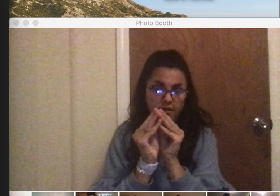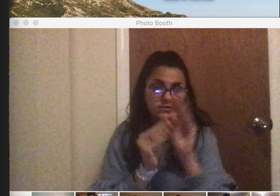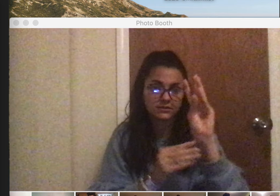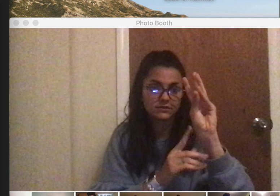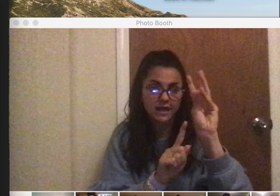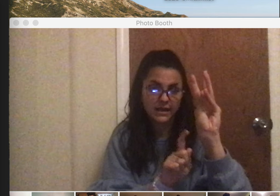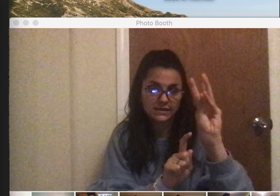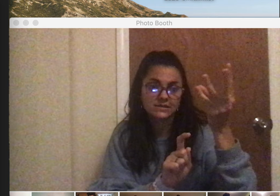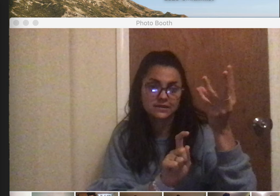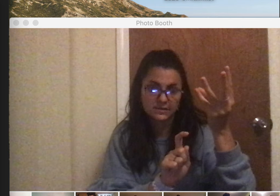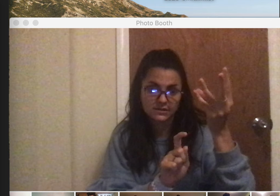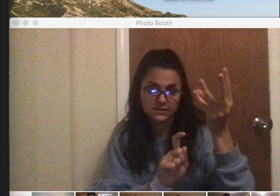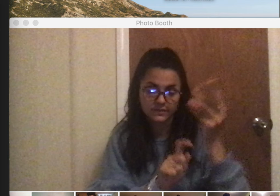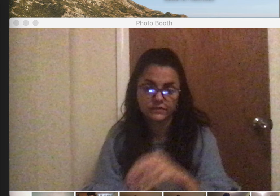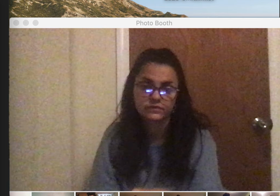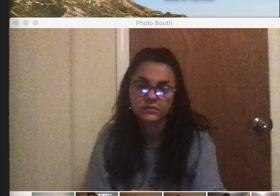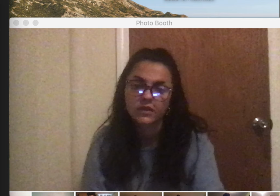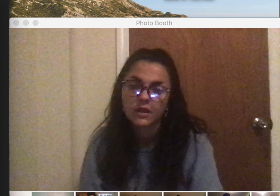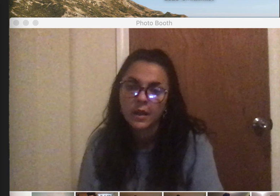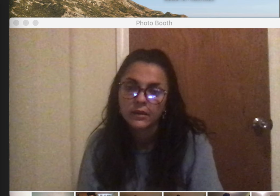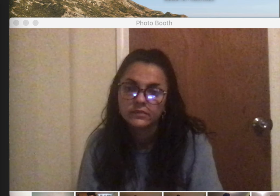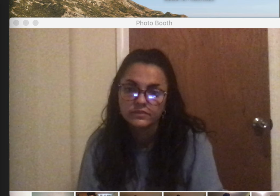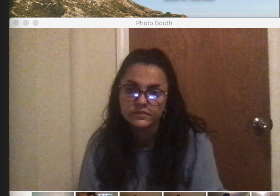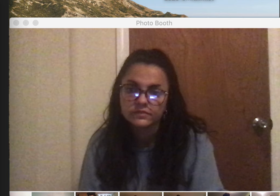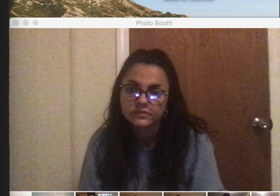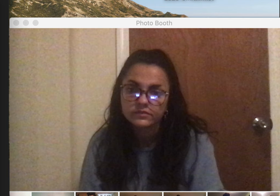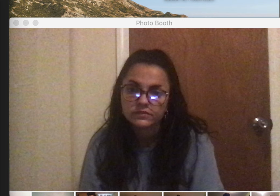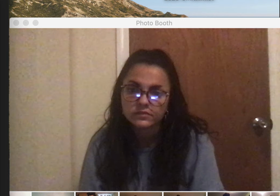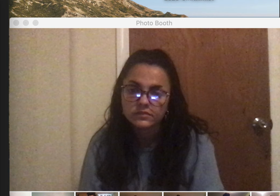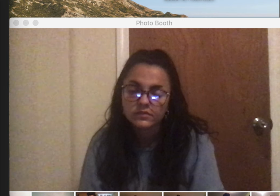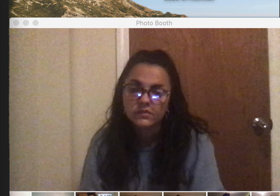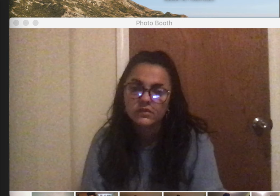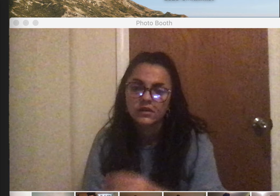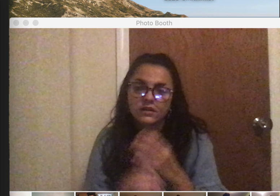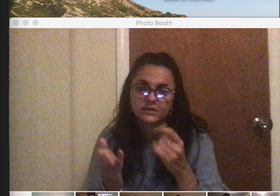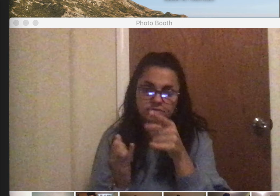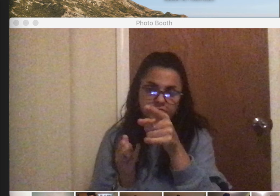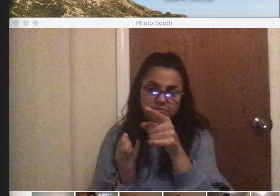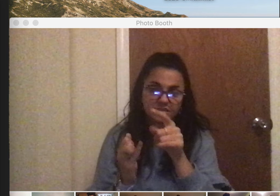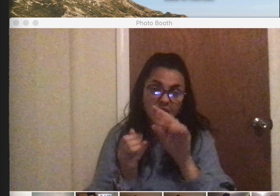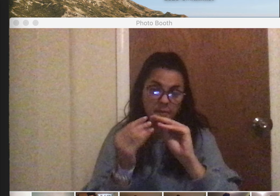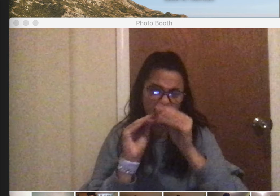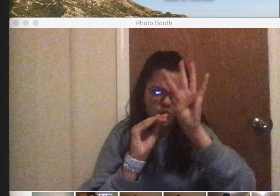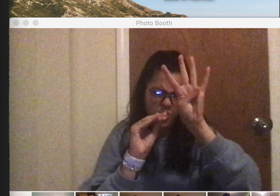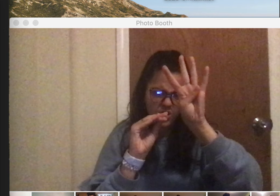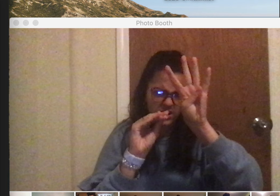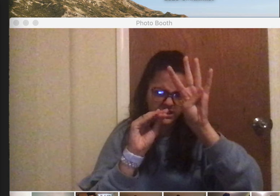I'm going to rewrite number 4, give a little more space.